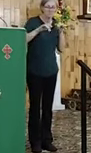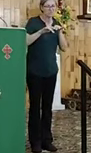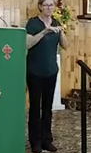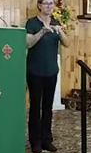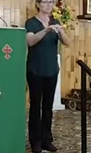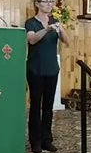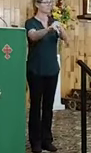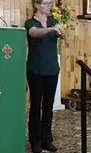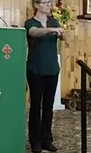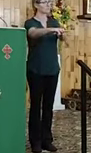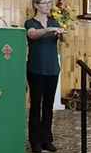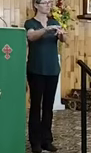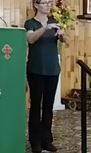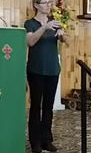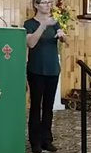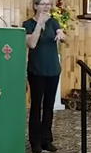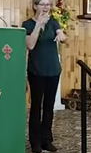steppe.